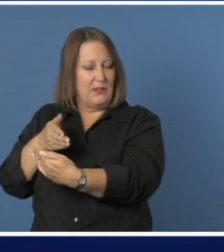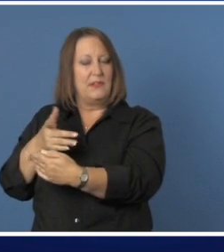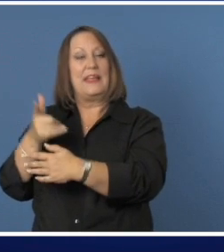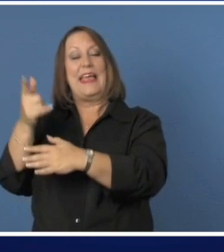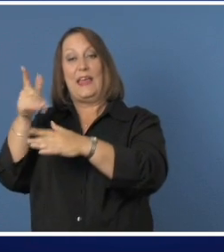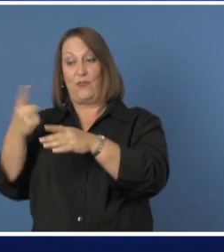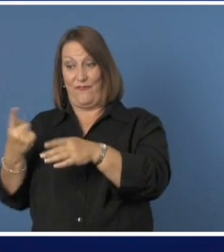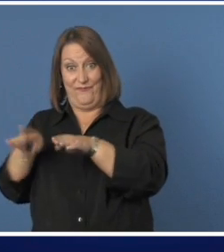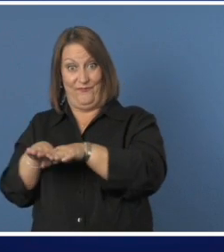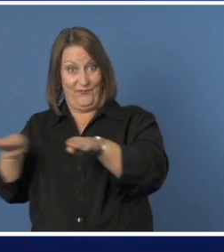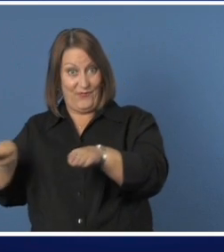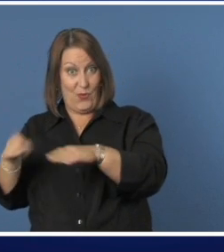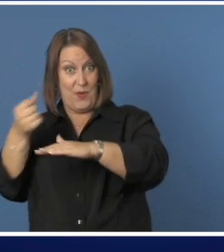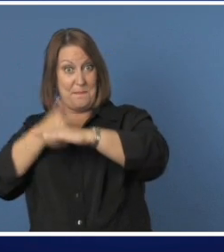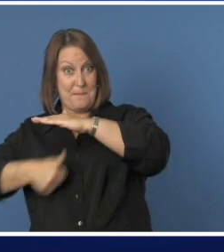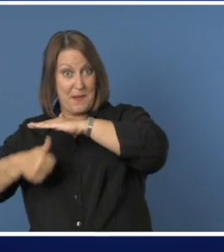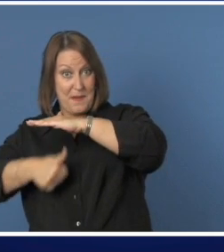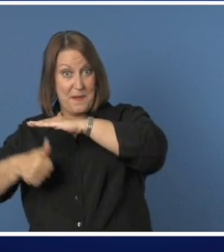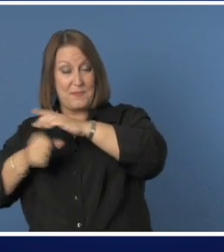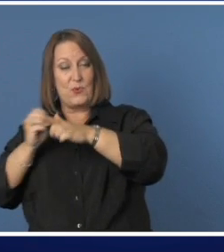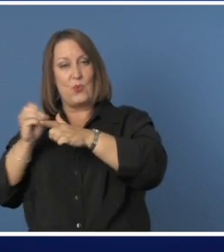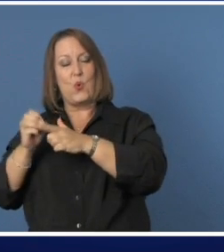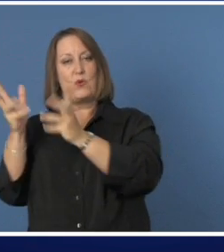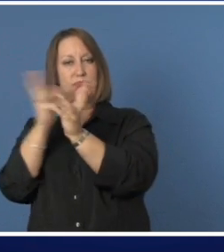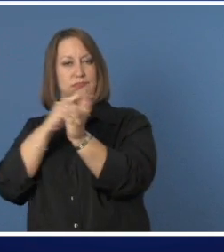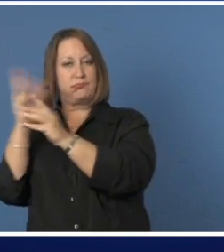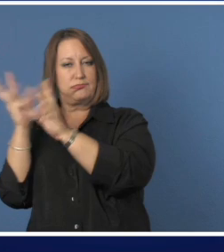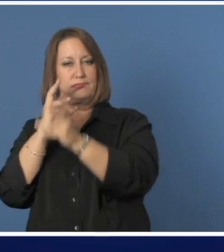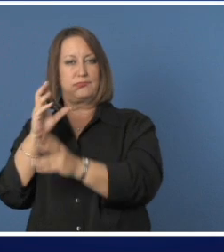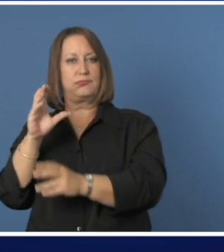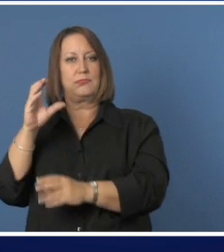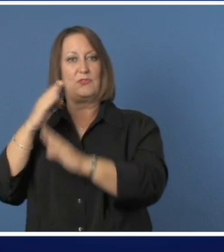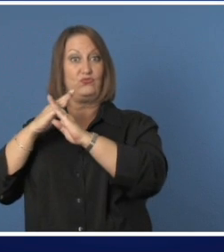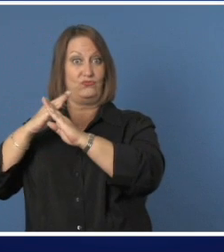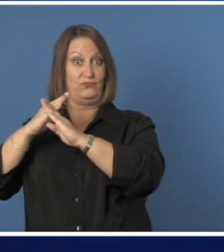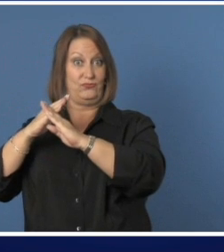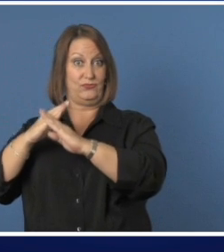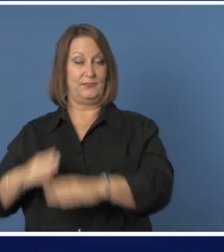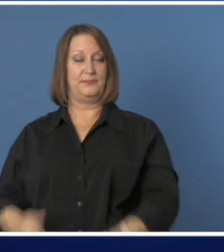sturdy nearby building or a storm shelter